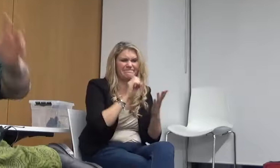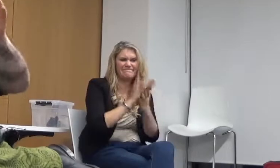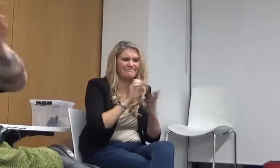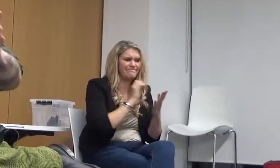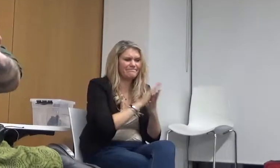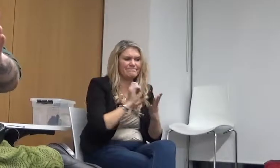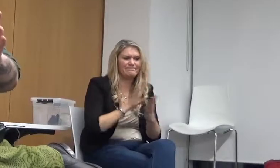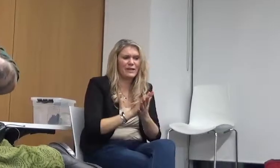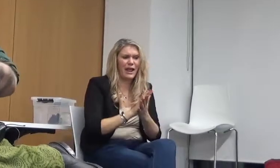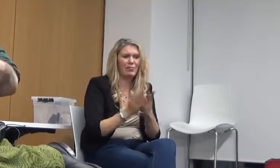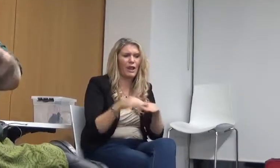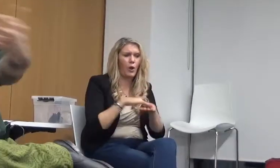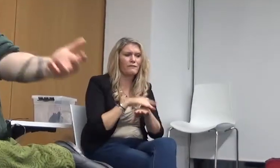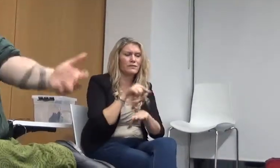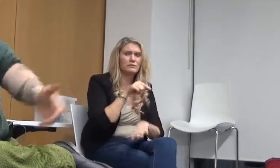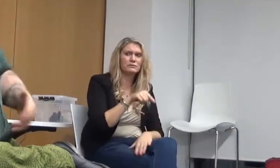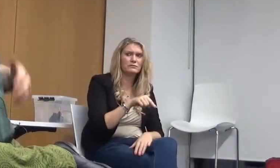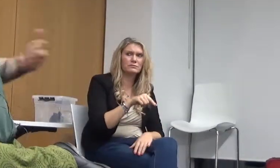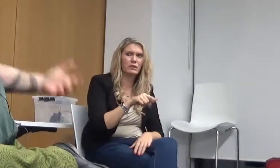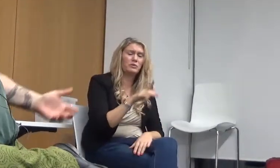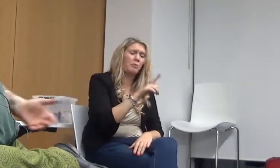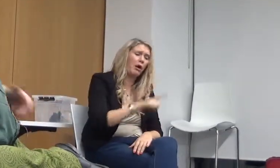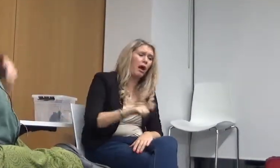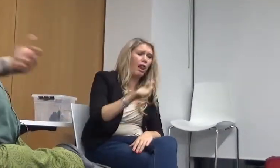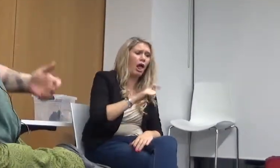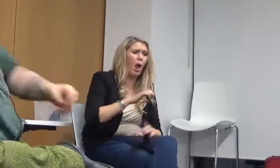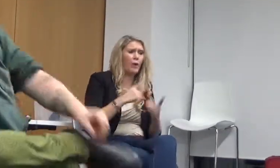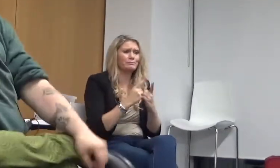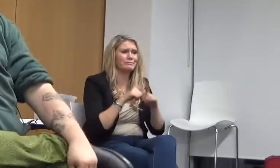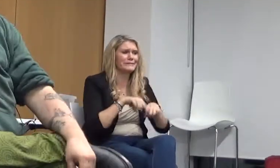but then over the top of that, some colour or something